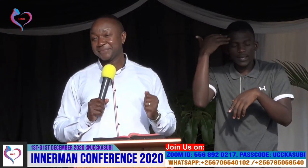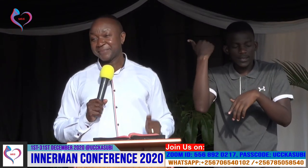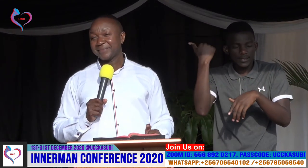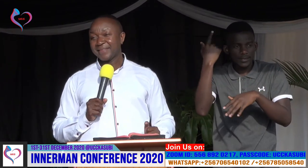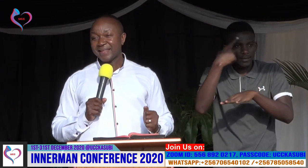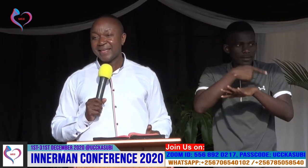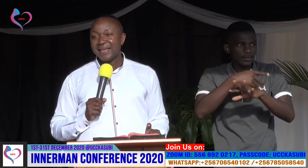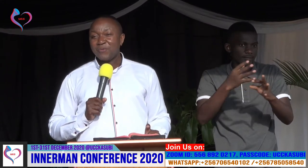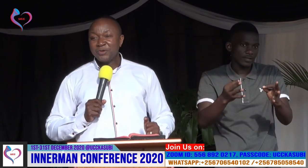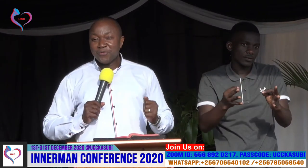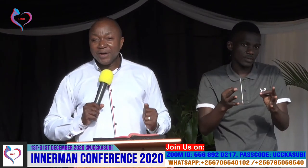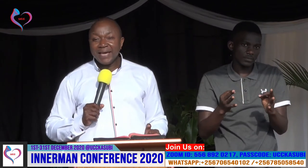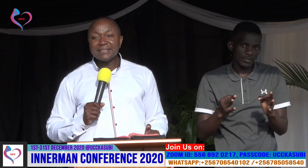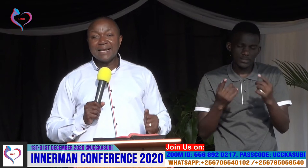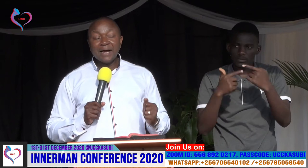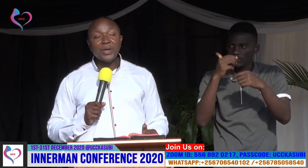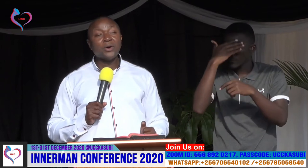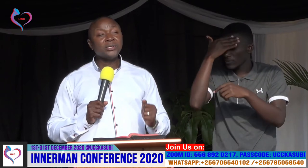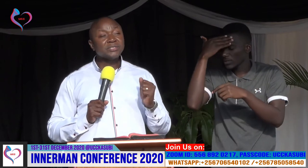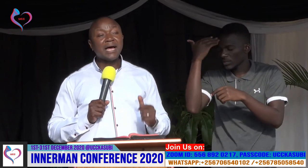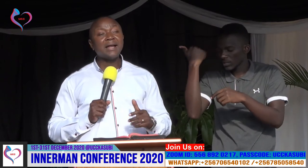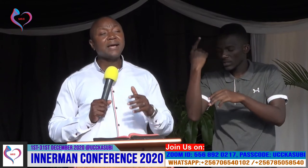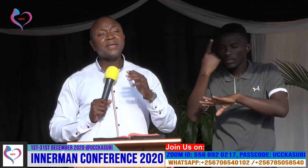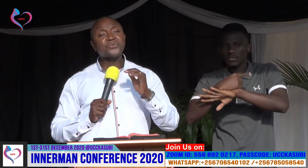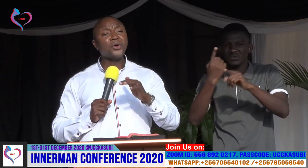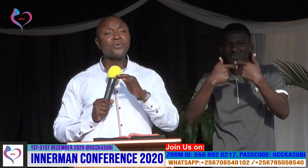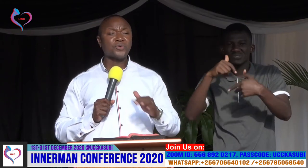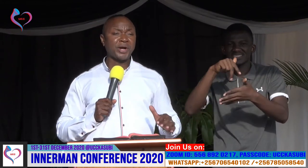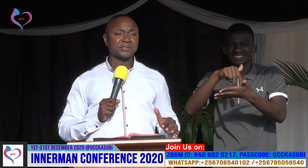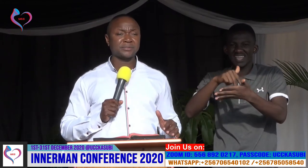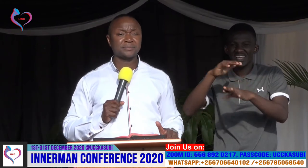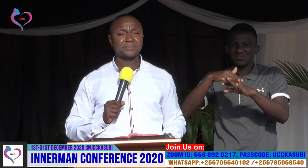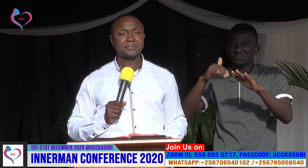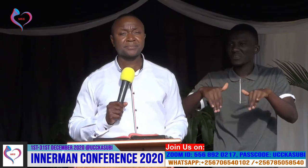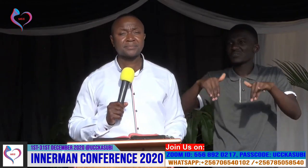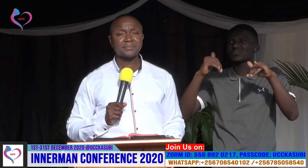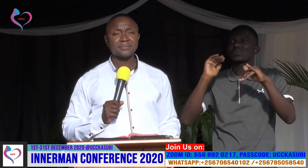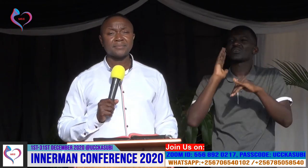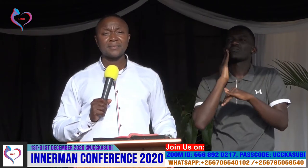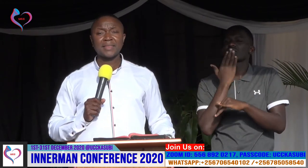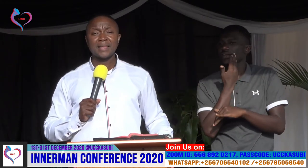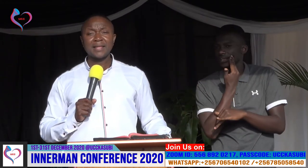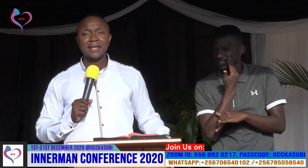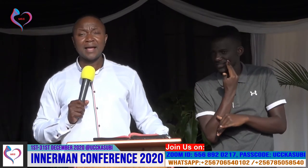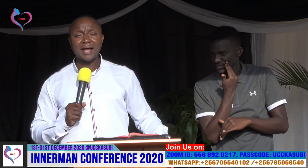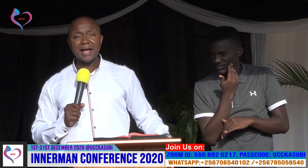accountability. We forget the day we are going to stand at the throne of grace. And